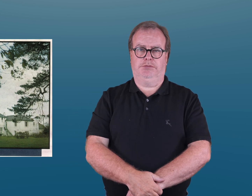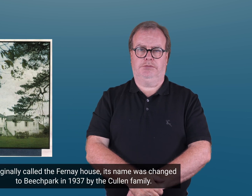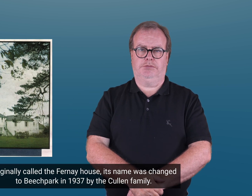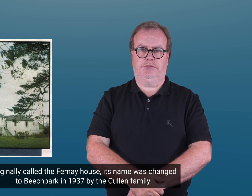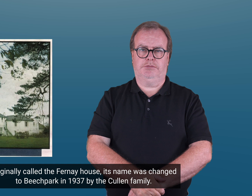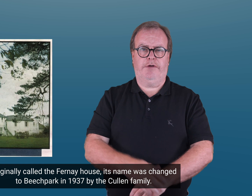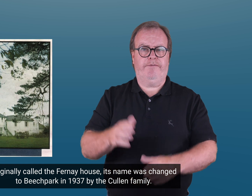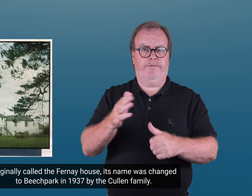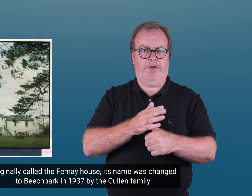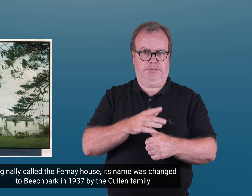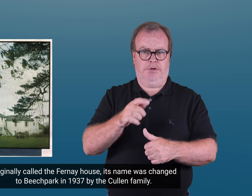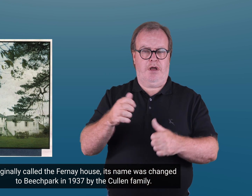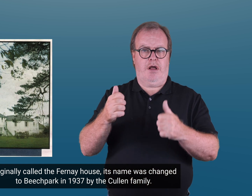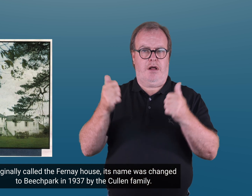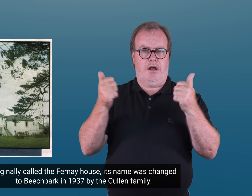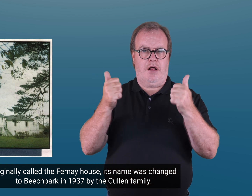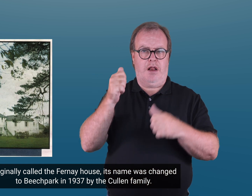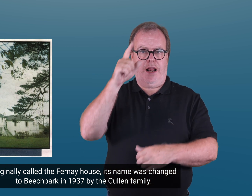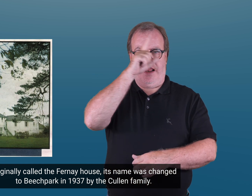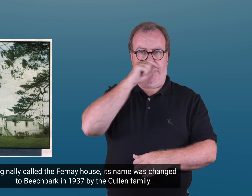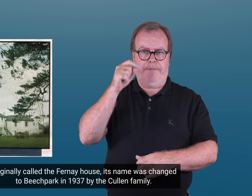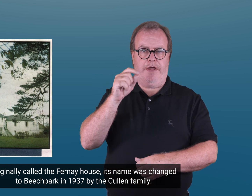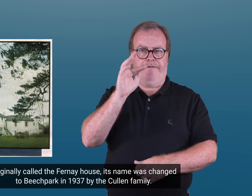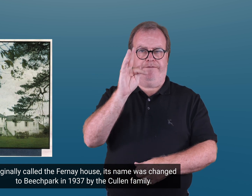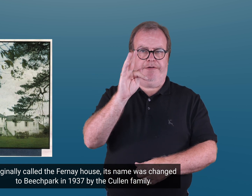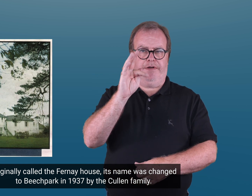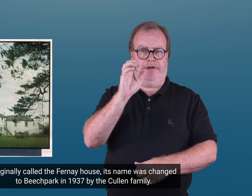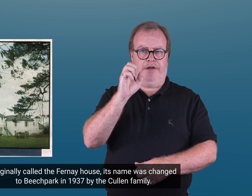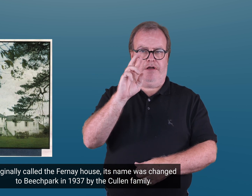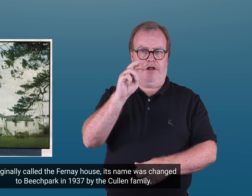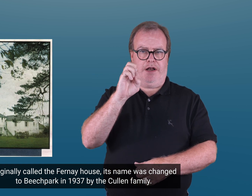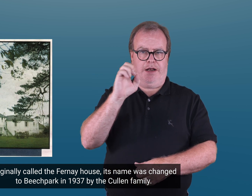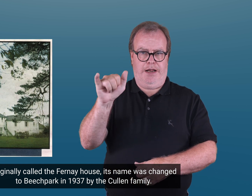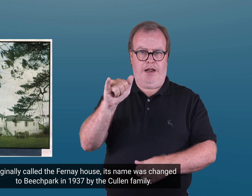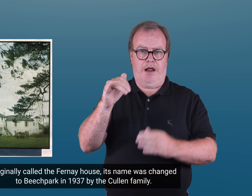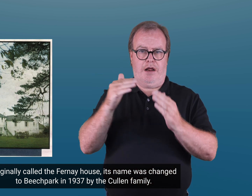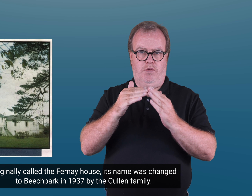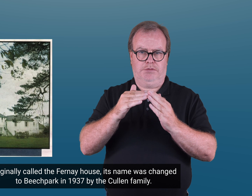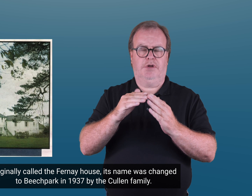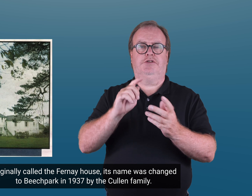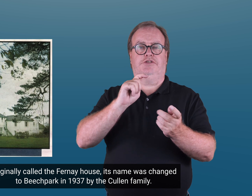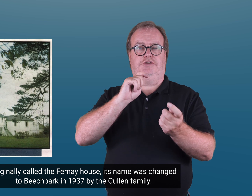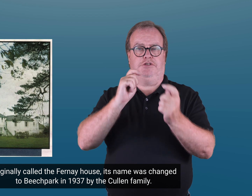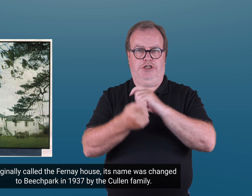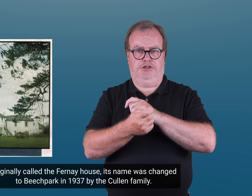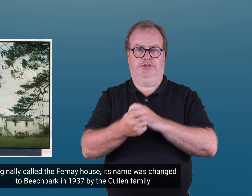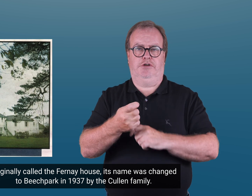Originally called the Fernay House, Its name was changed to